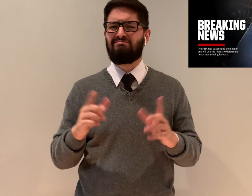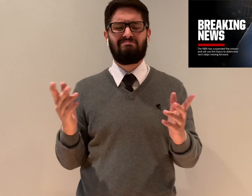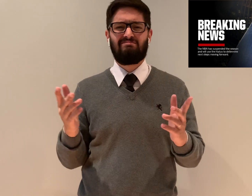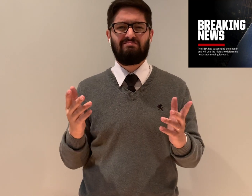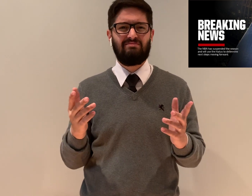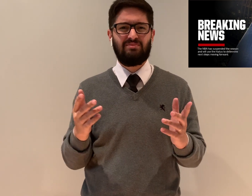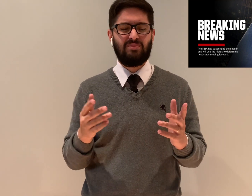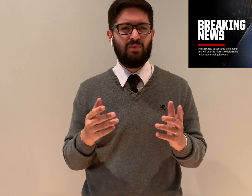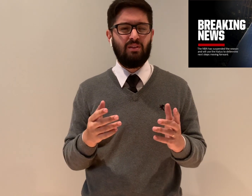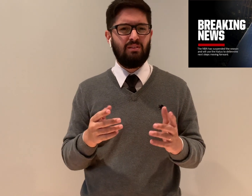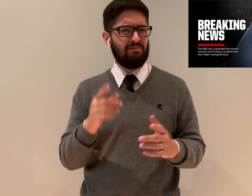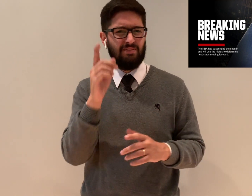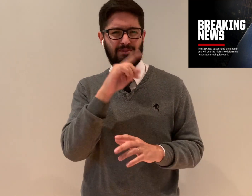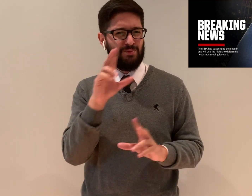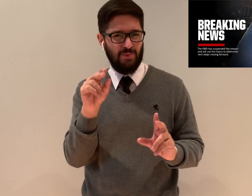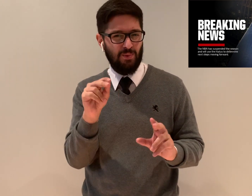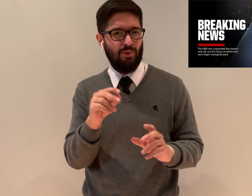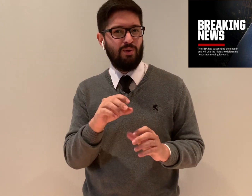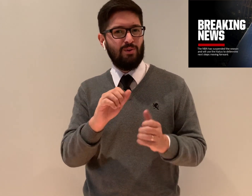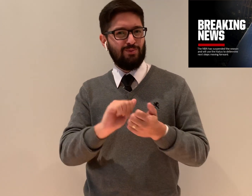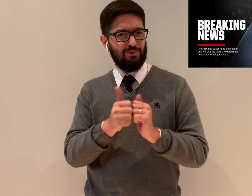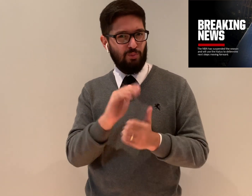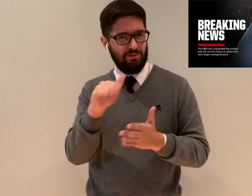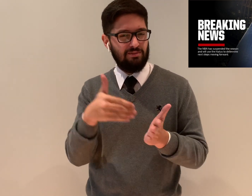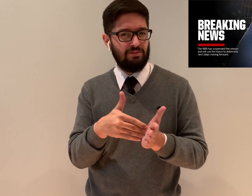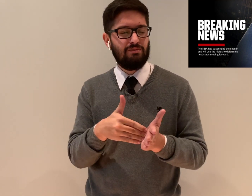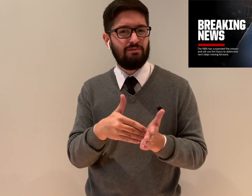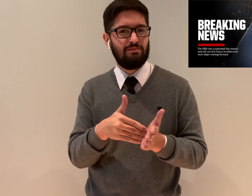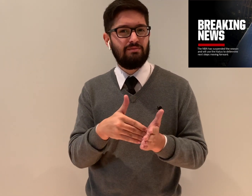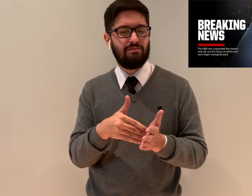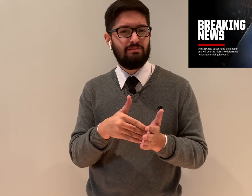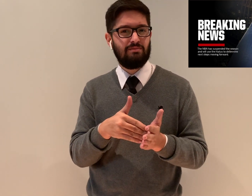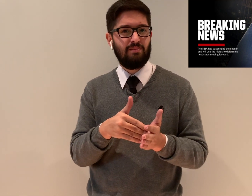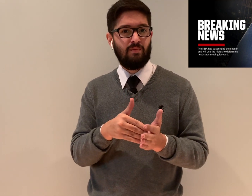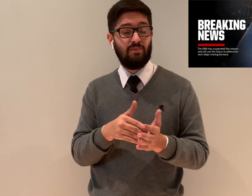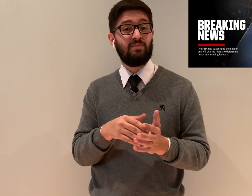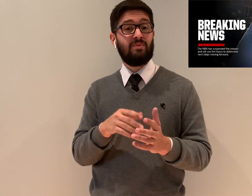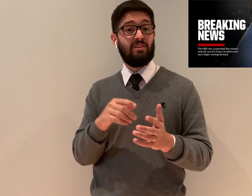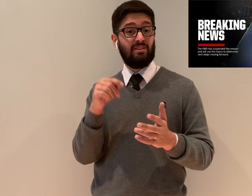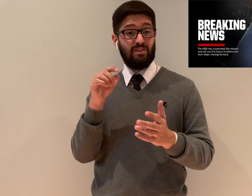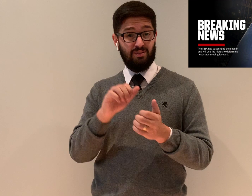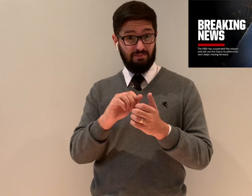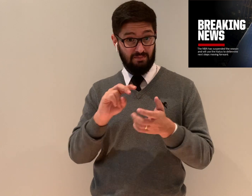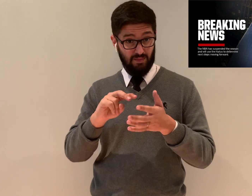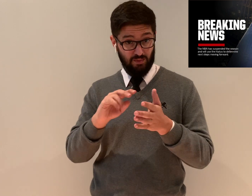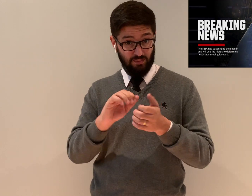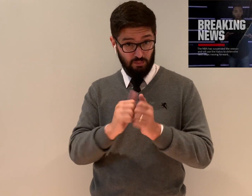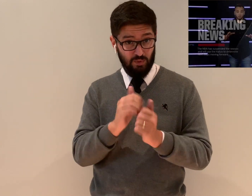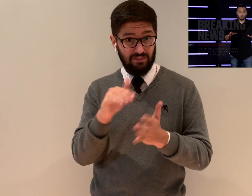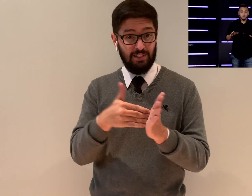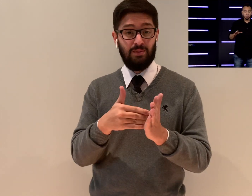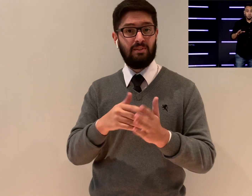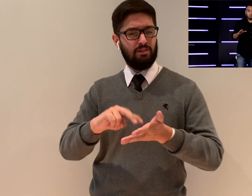just another play. It was SportsCenter. And because it was SportsCenter,